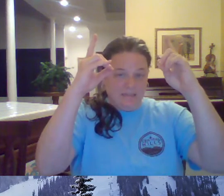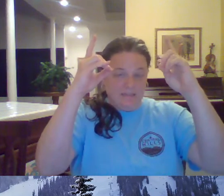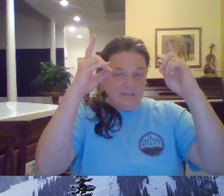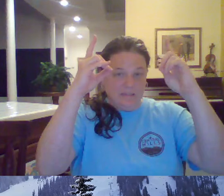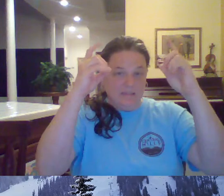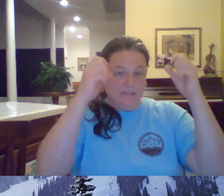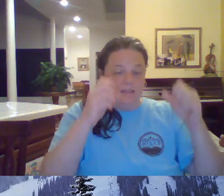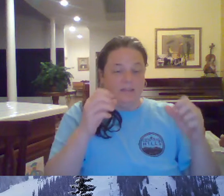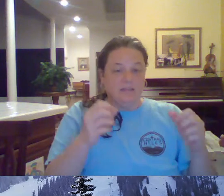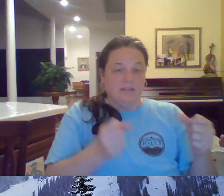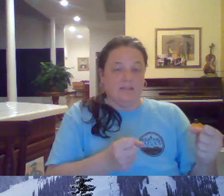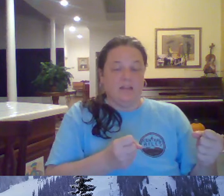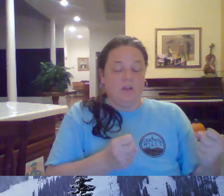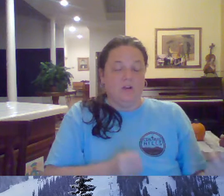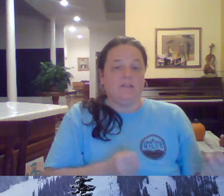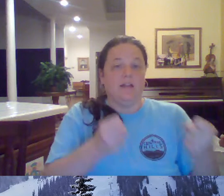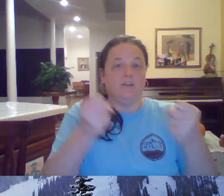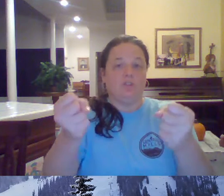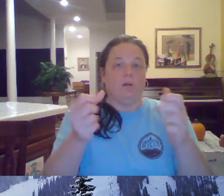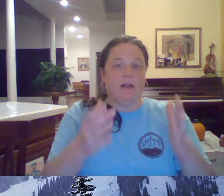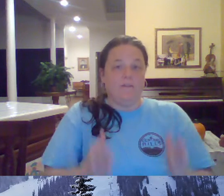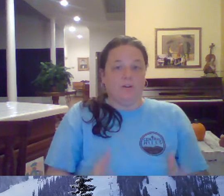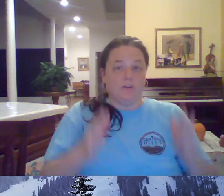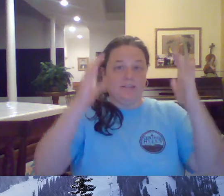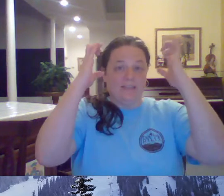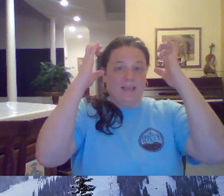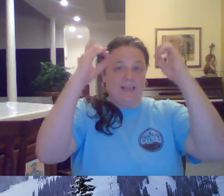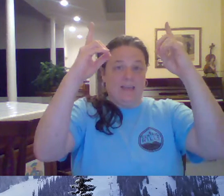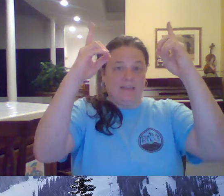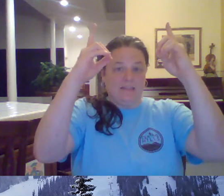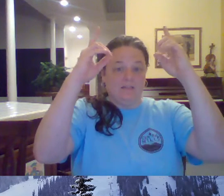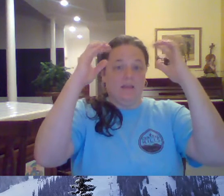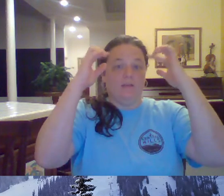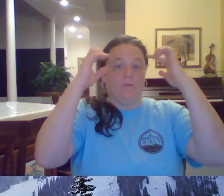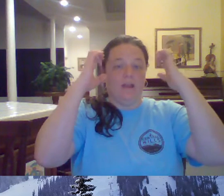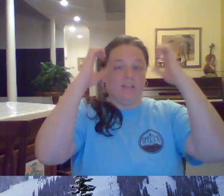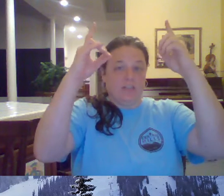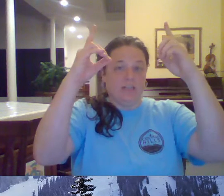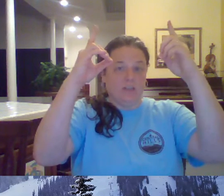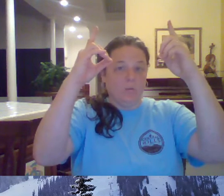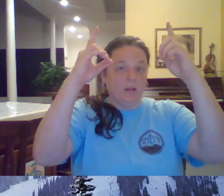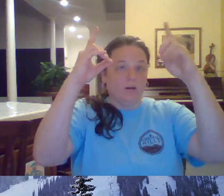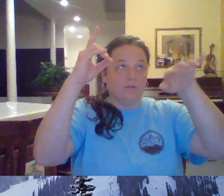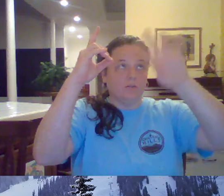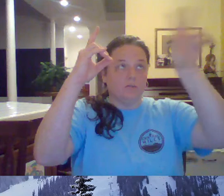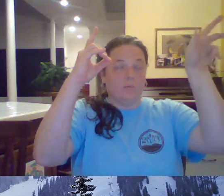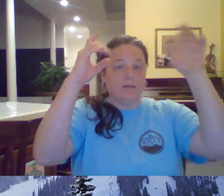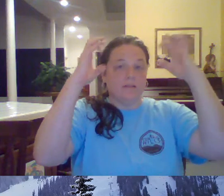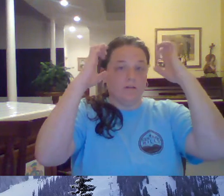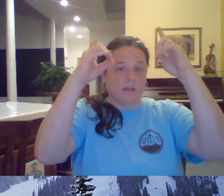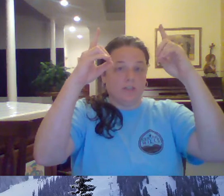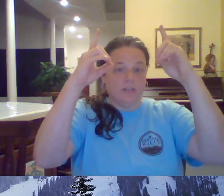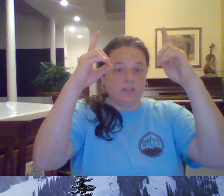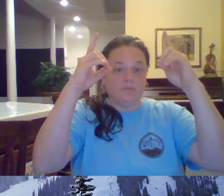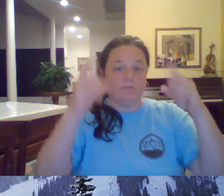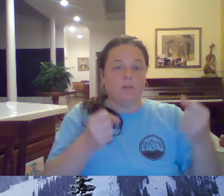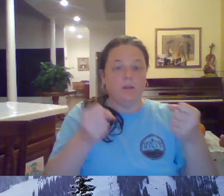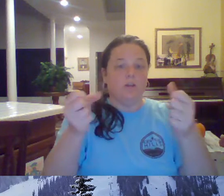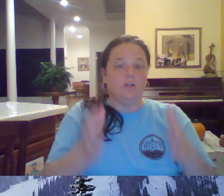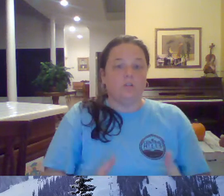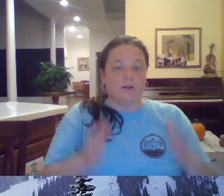ed, kind of a long sign. Driver's ed. Remember education that we learned a couple weeks ago?